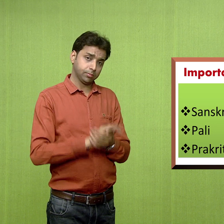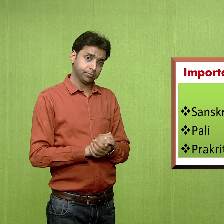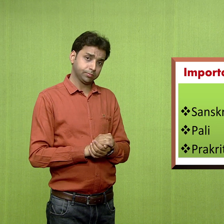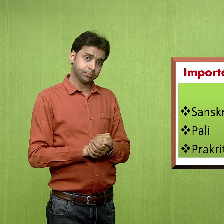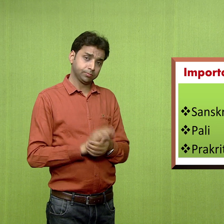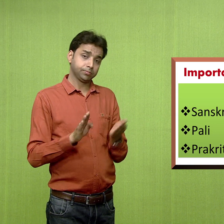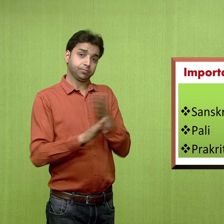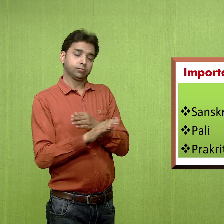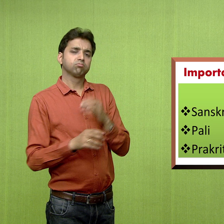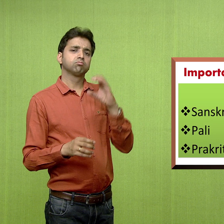of the common people.